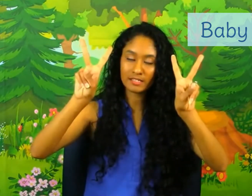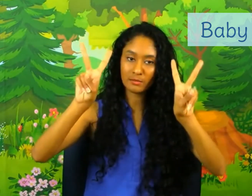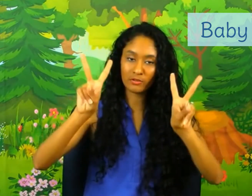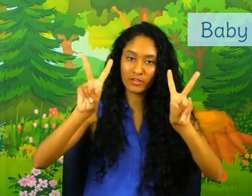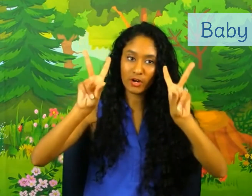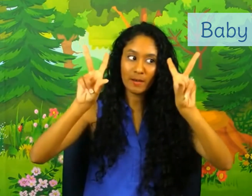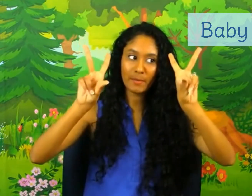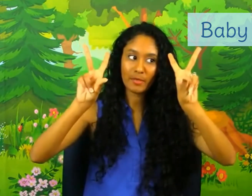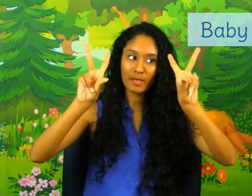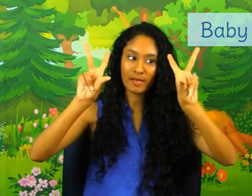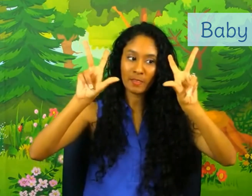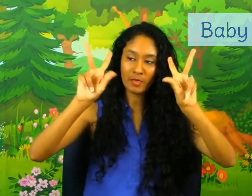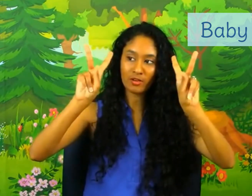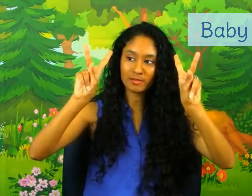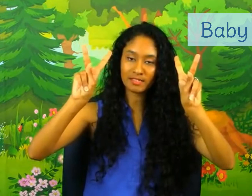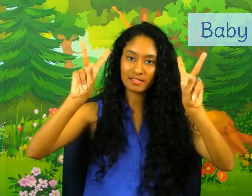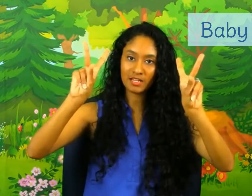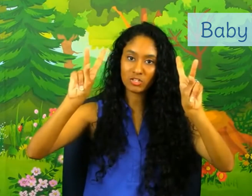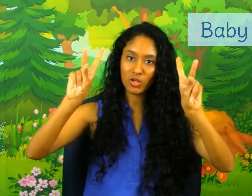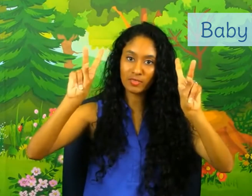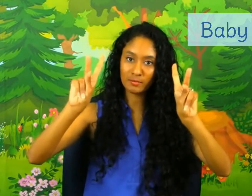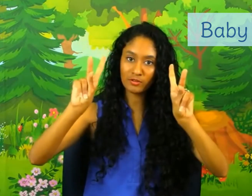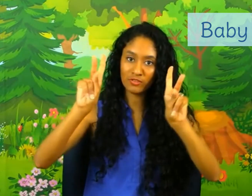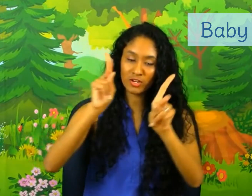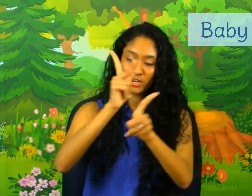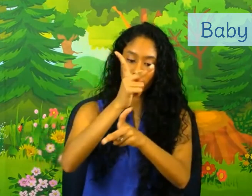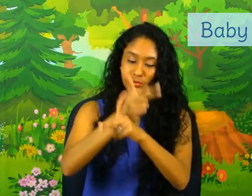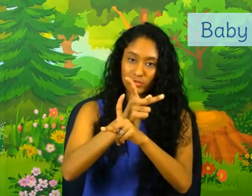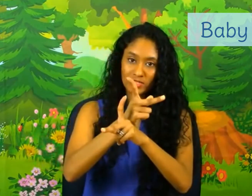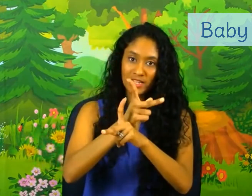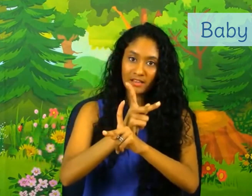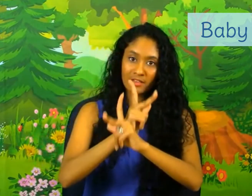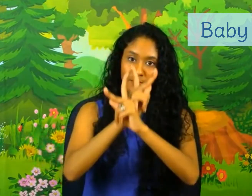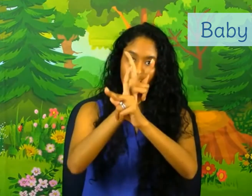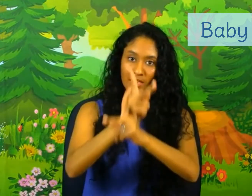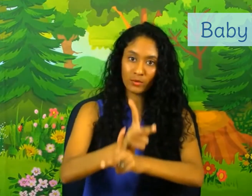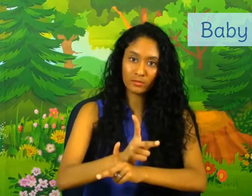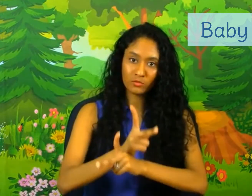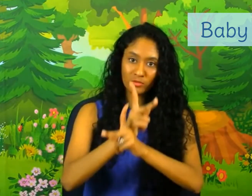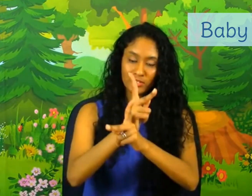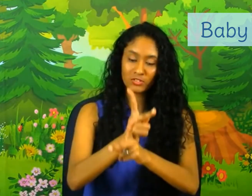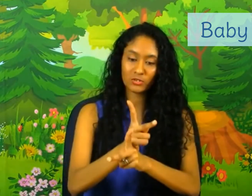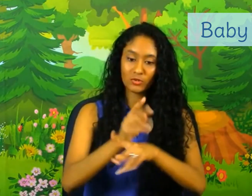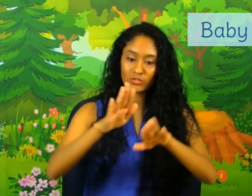middle finger up, and then the thumb is going to touch the middle finger and we're going to stack them and we're going to move them in a circle. So we